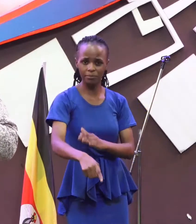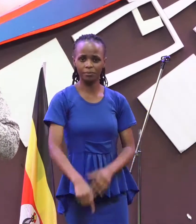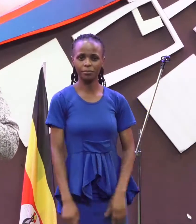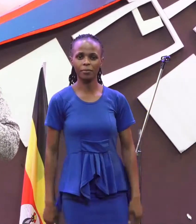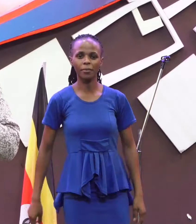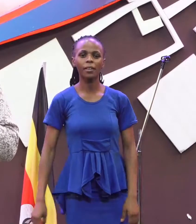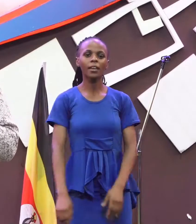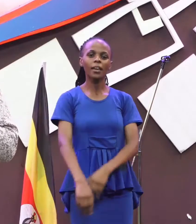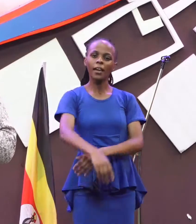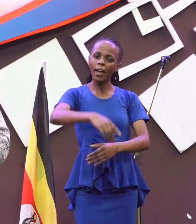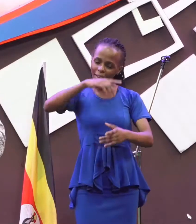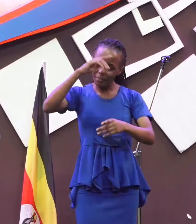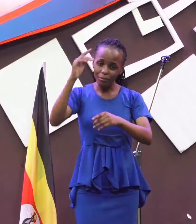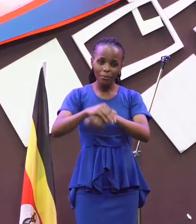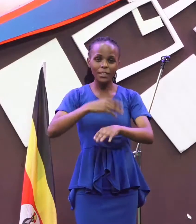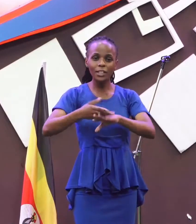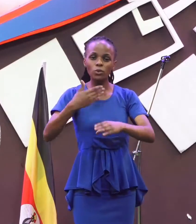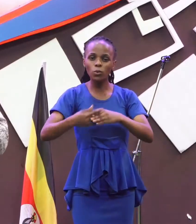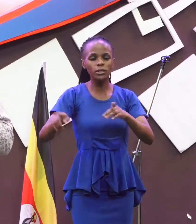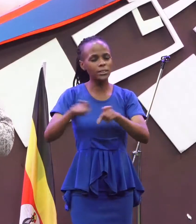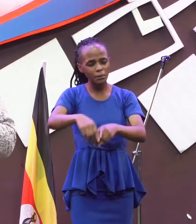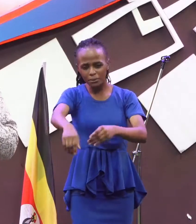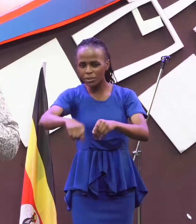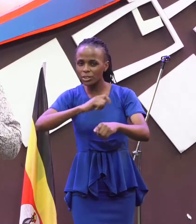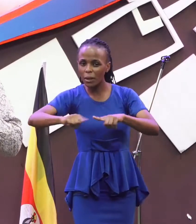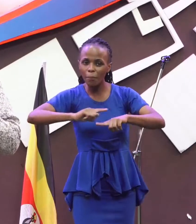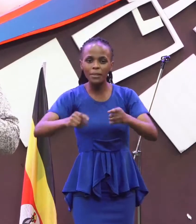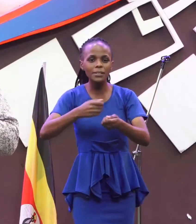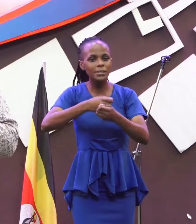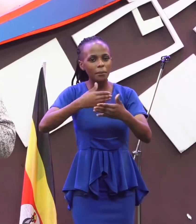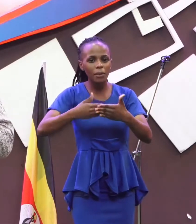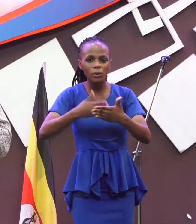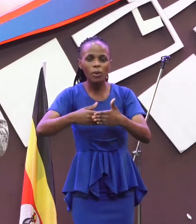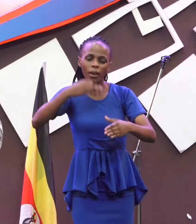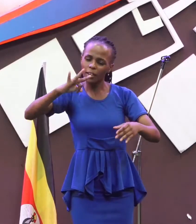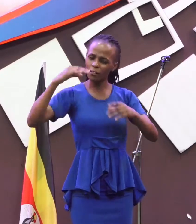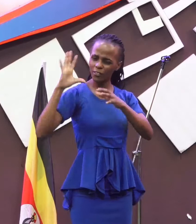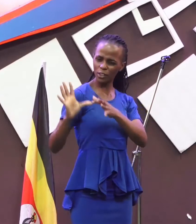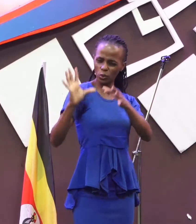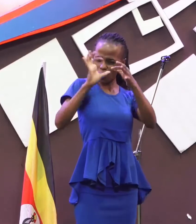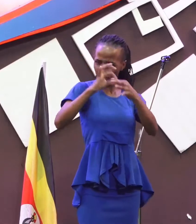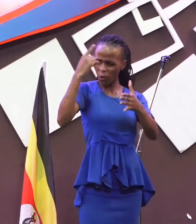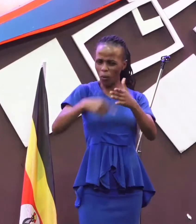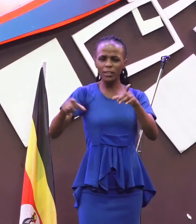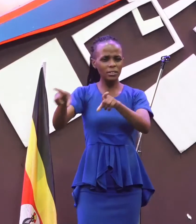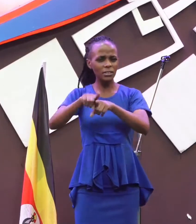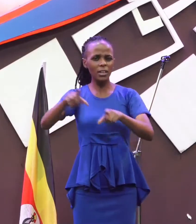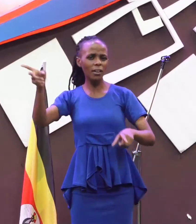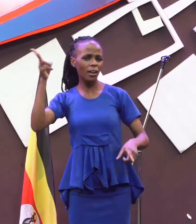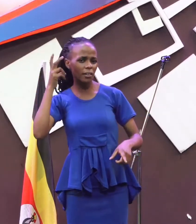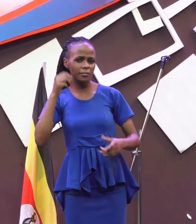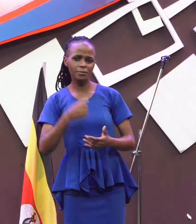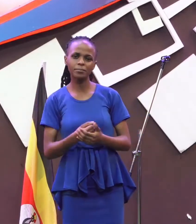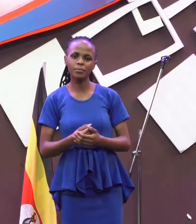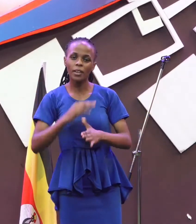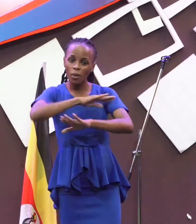depth. And metal sharpens metal. If what you heard is connected to what I